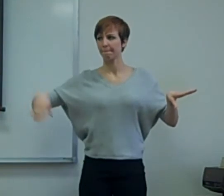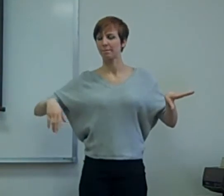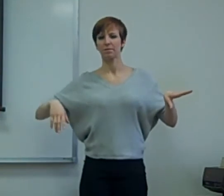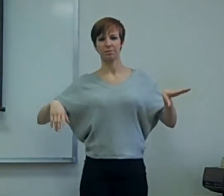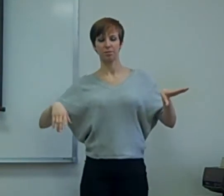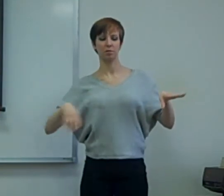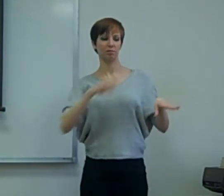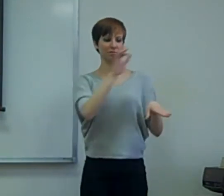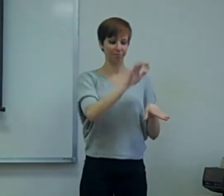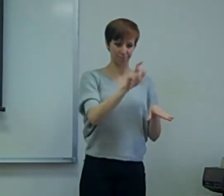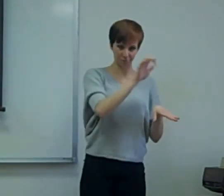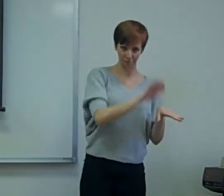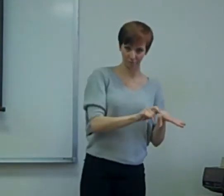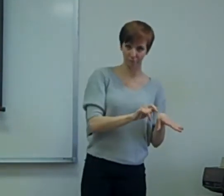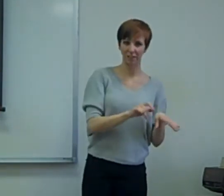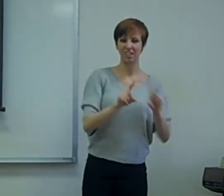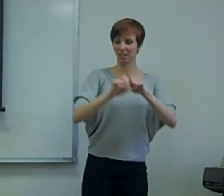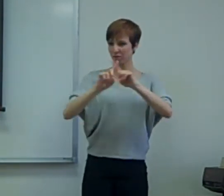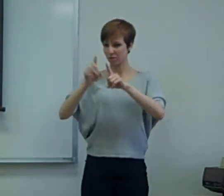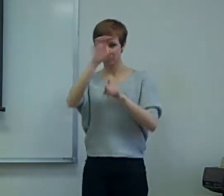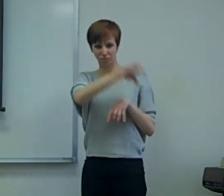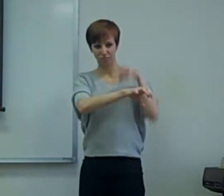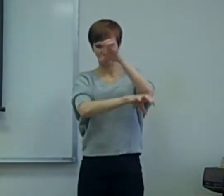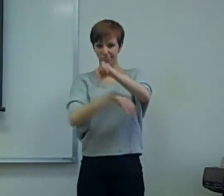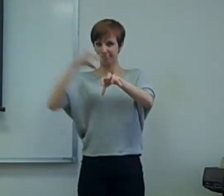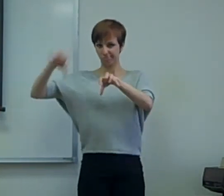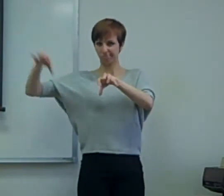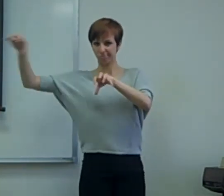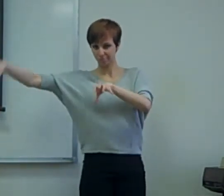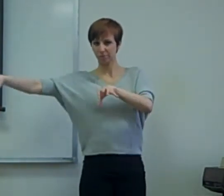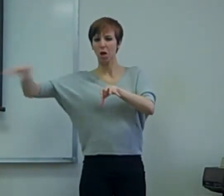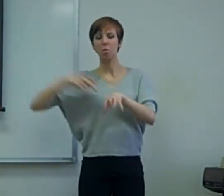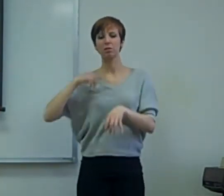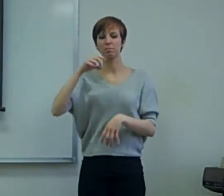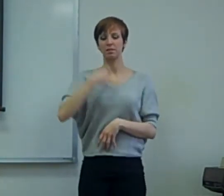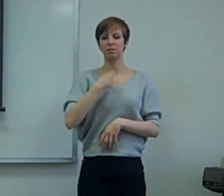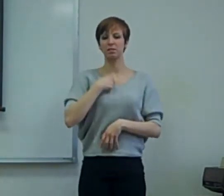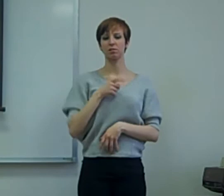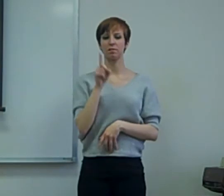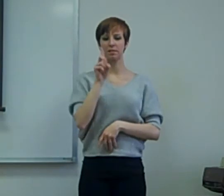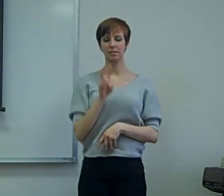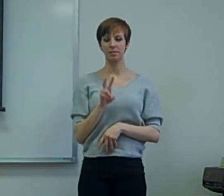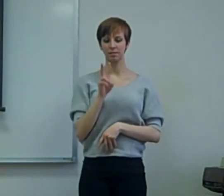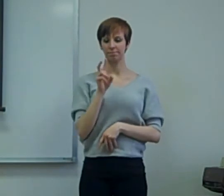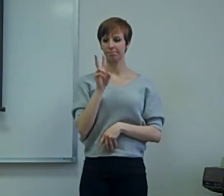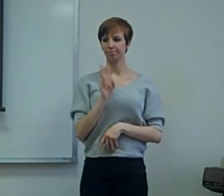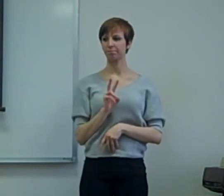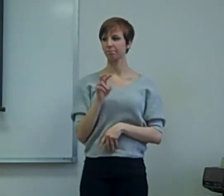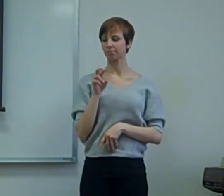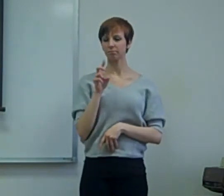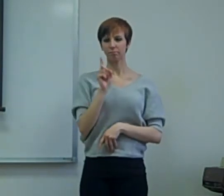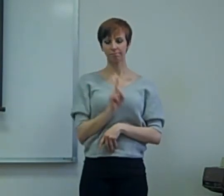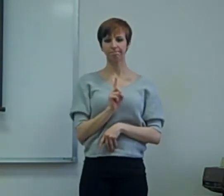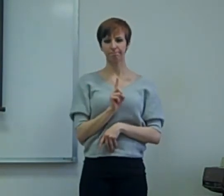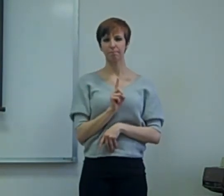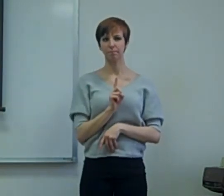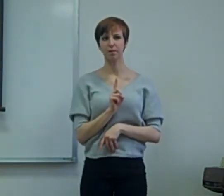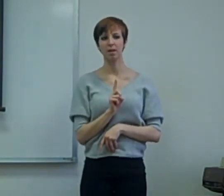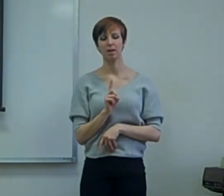register and a cash register all side by side. So I was standing there, and this kid with his girlfriend was standing next to us.